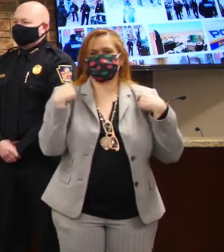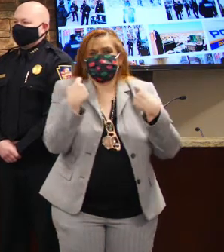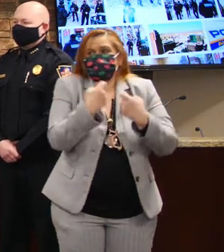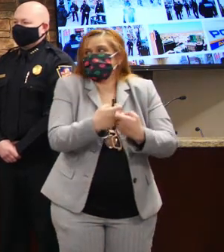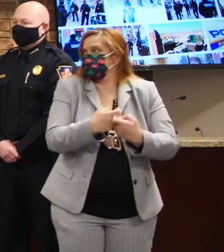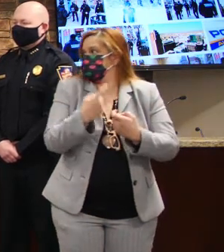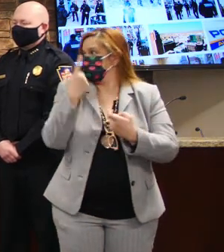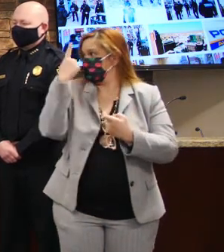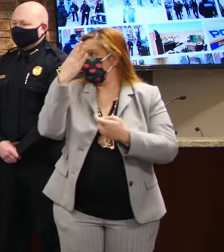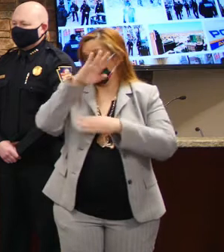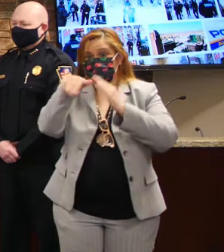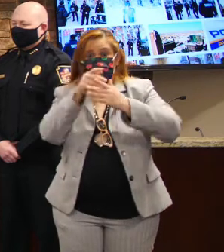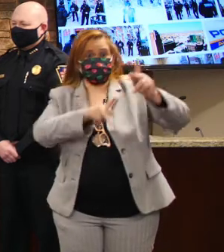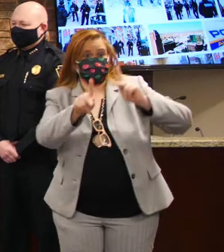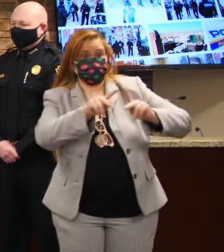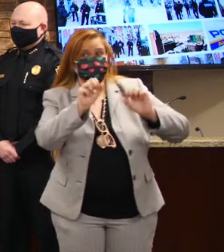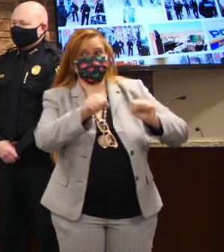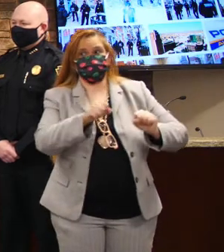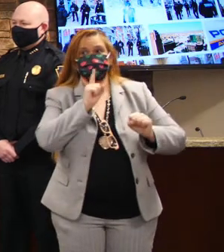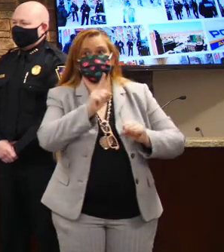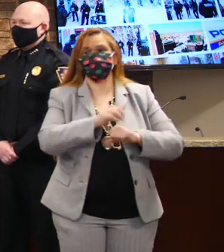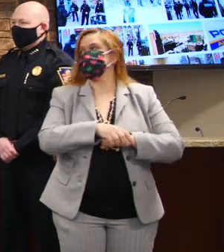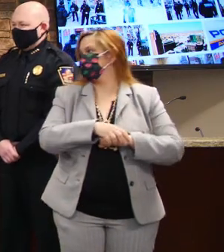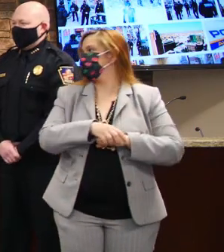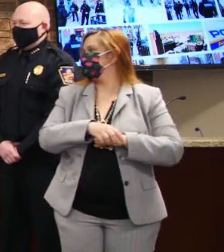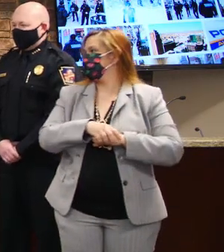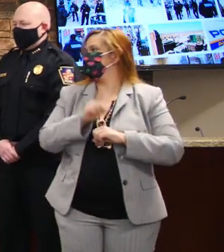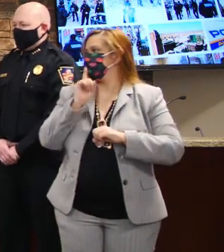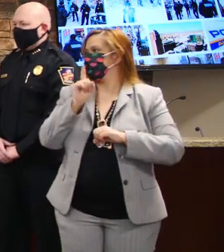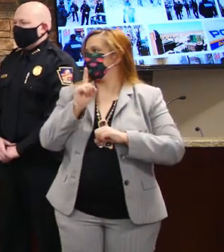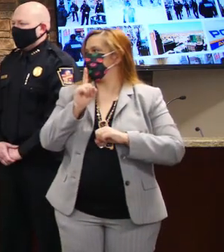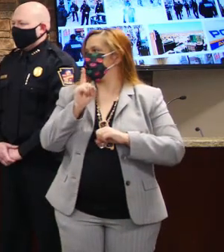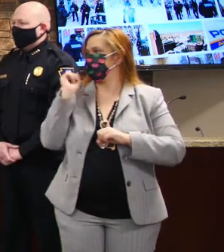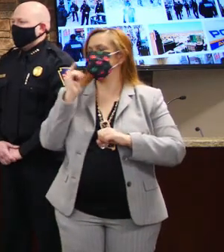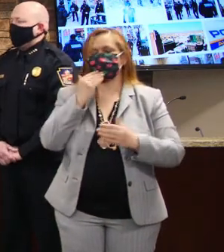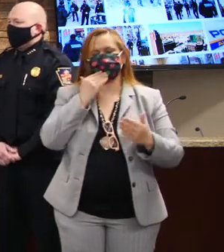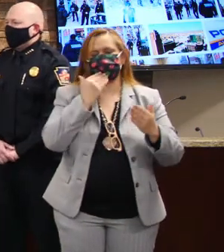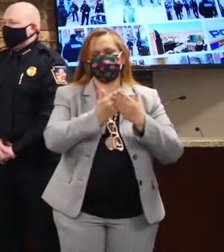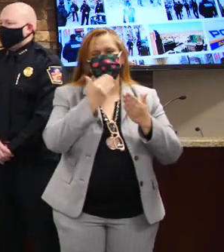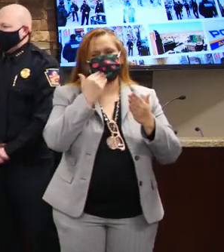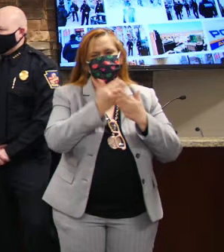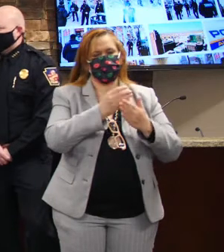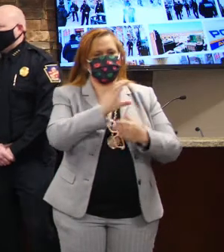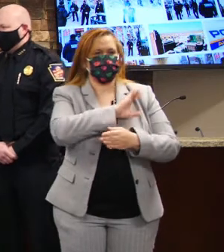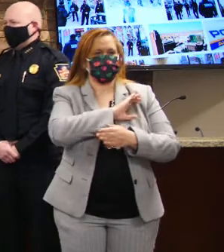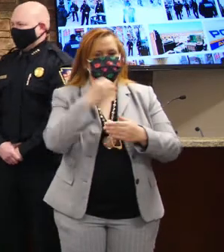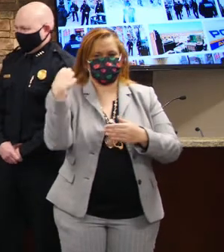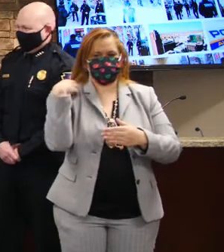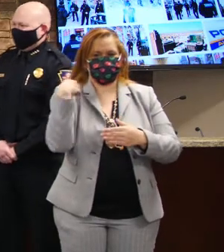I'm super, super excited. Hopefully I can come back to the class and just partake or share. And we'll put you in the